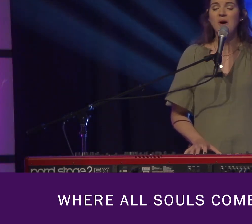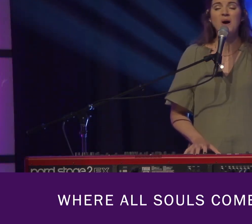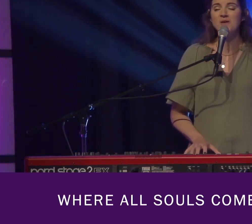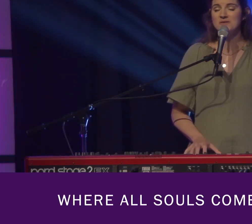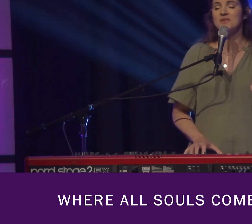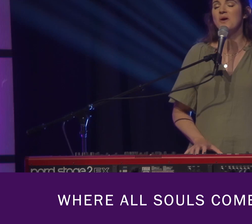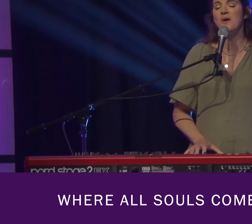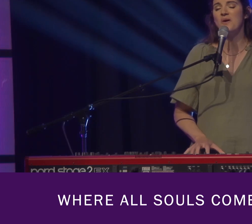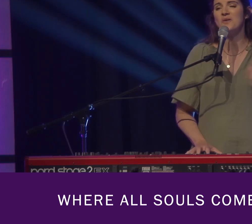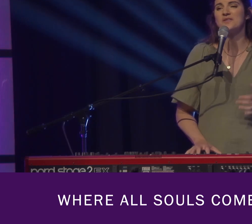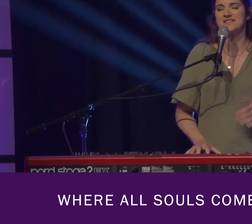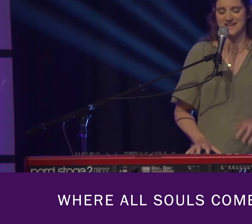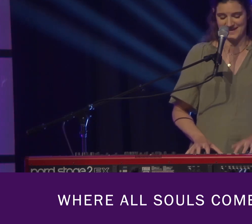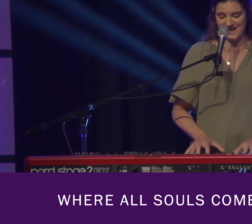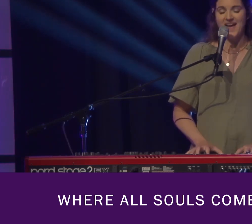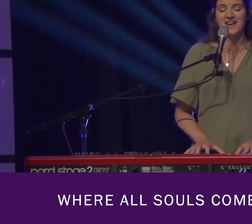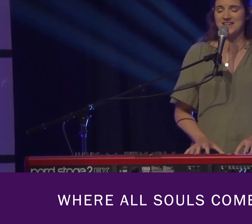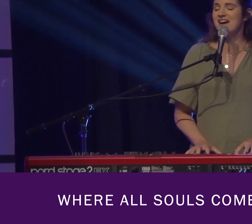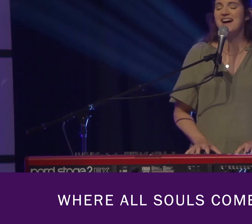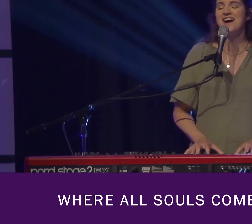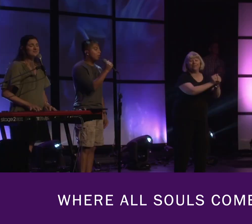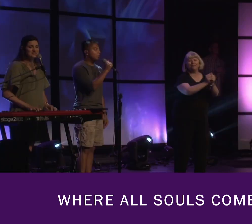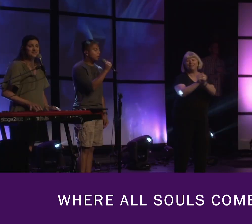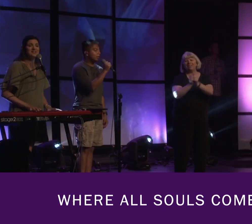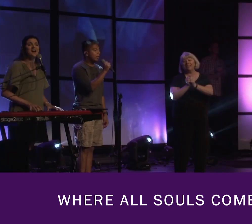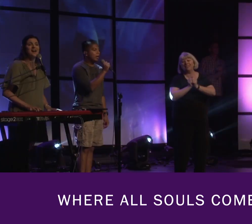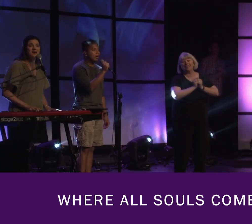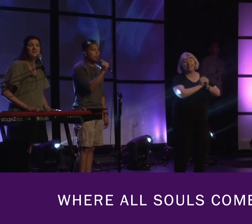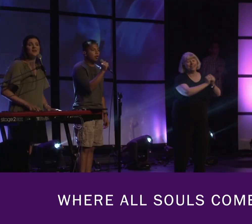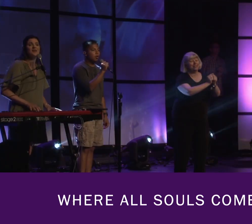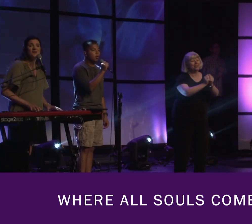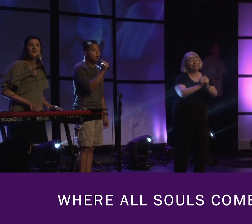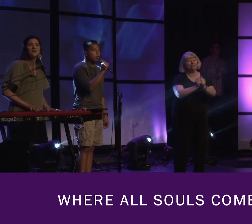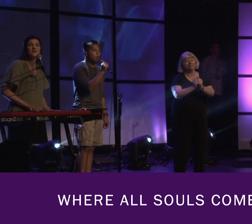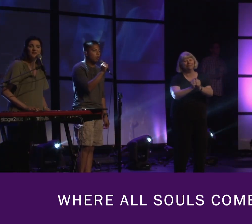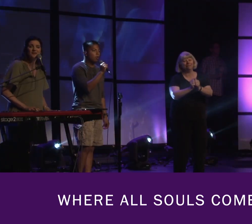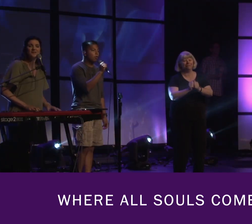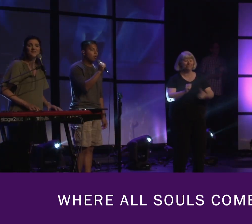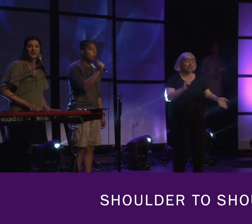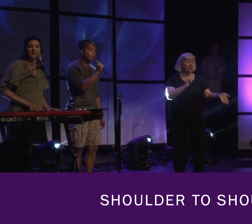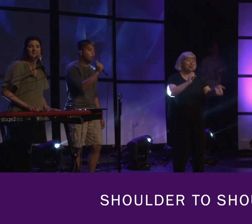and all souls come together,